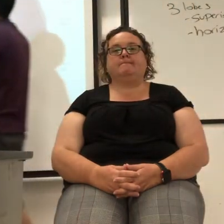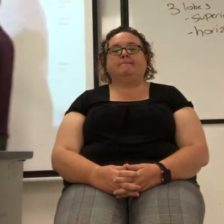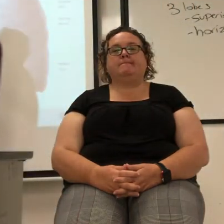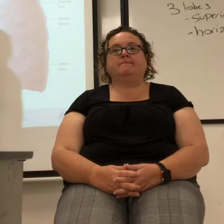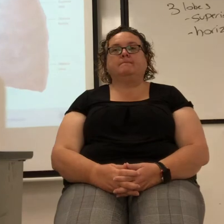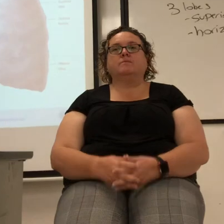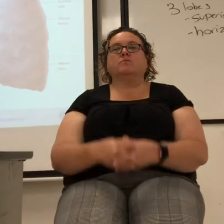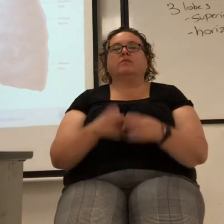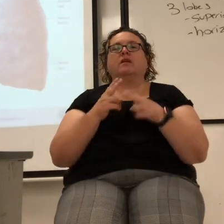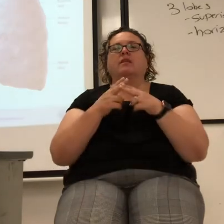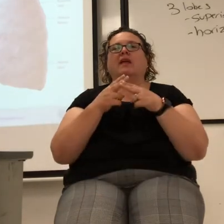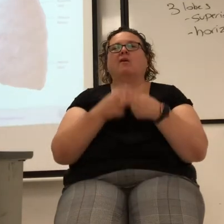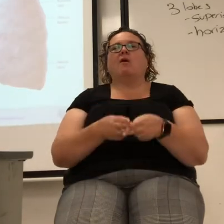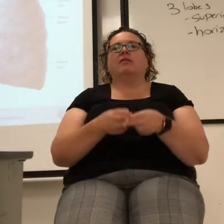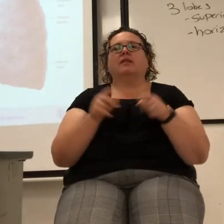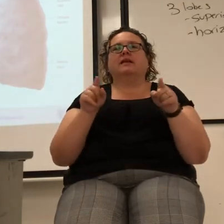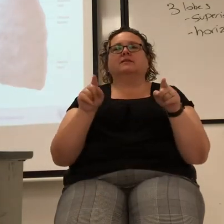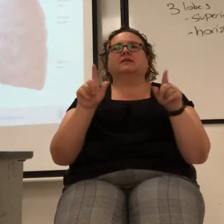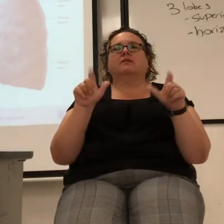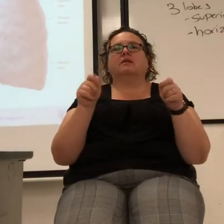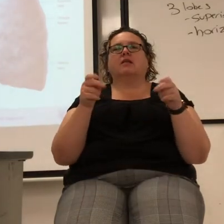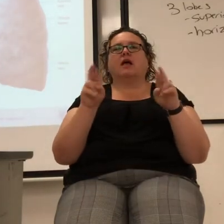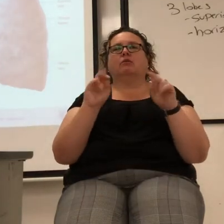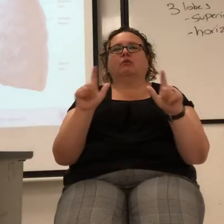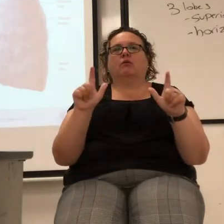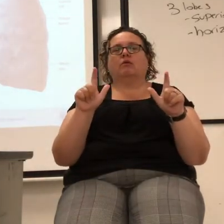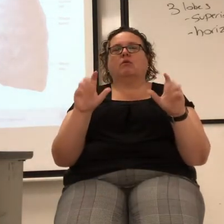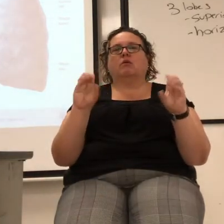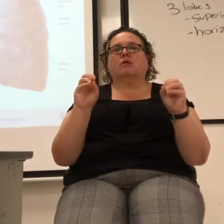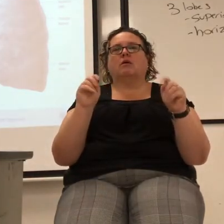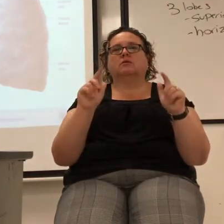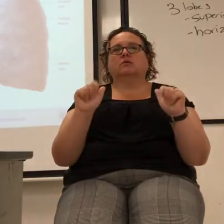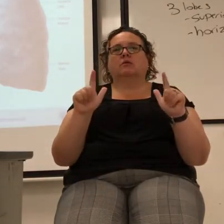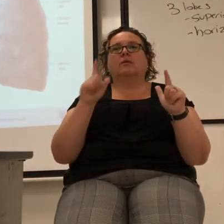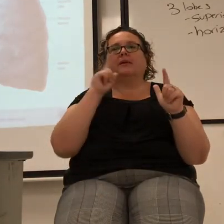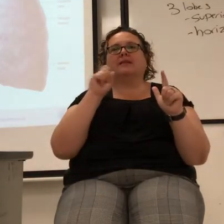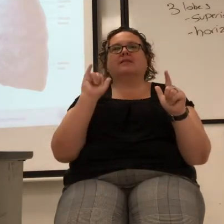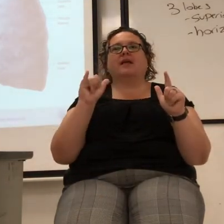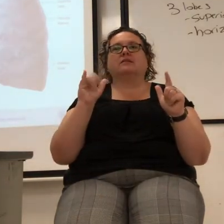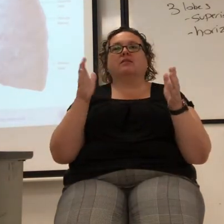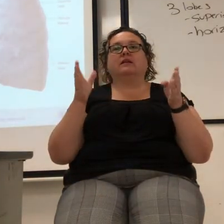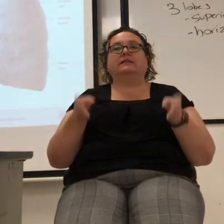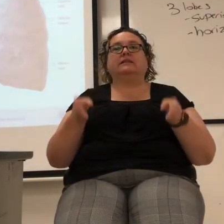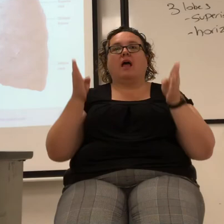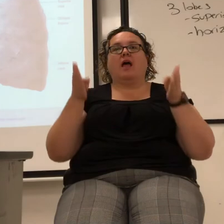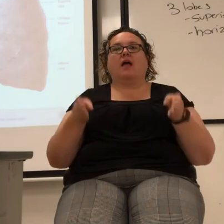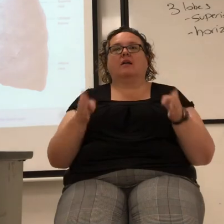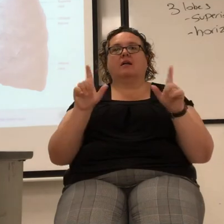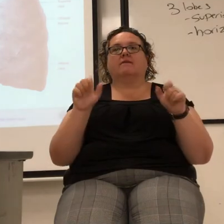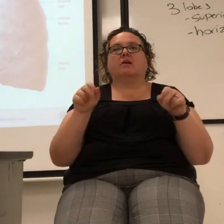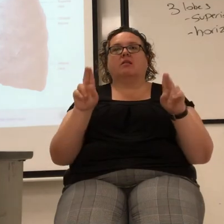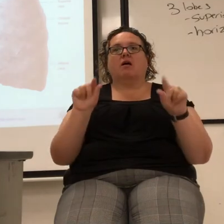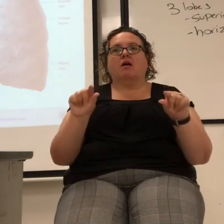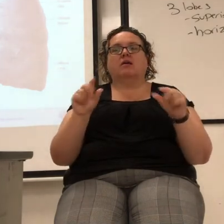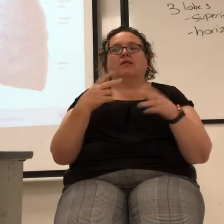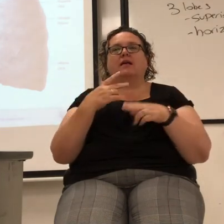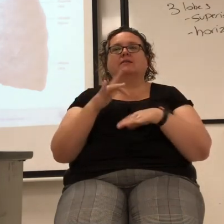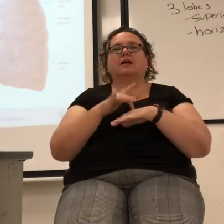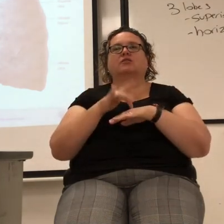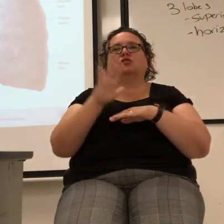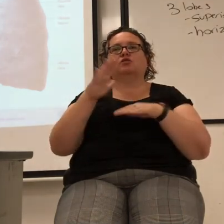Call this the lateral view or the costal view, because this is the side of the lung that touches the